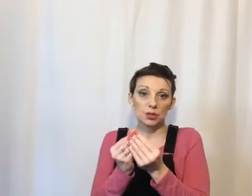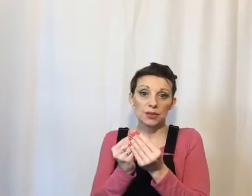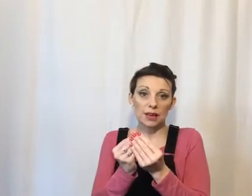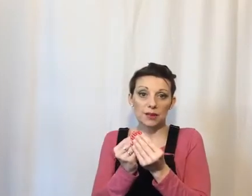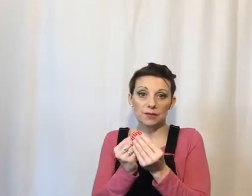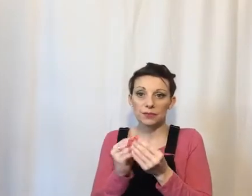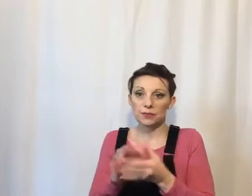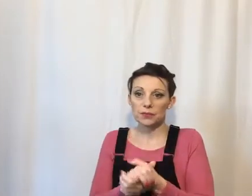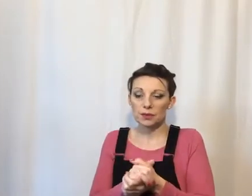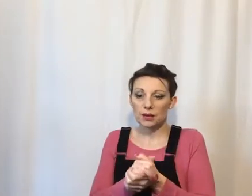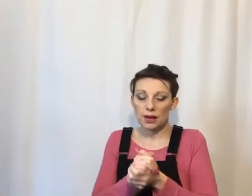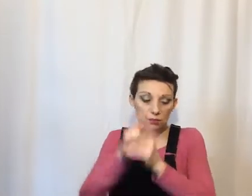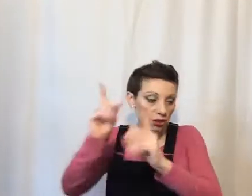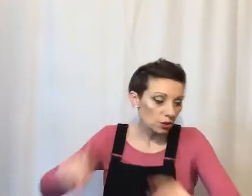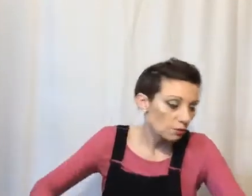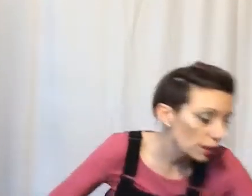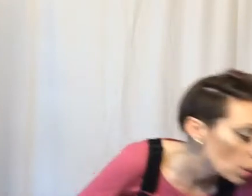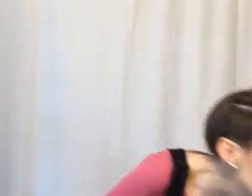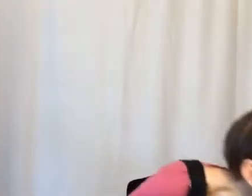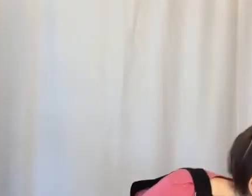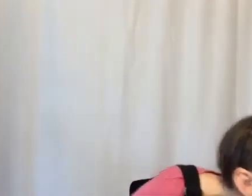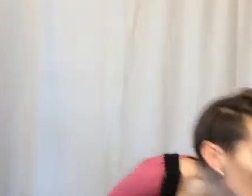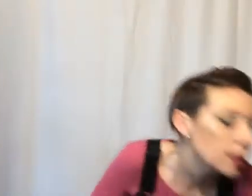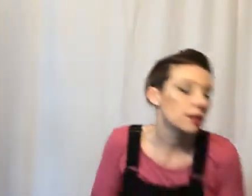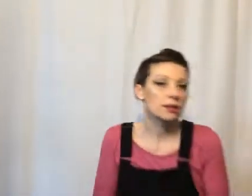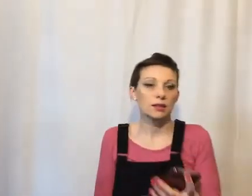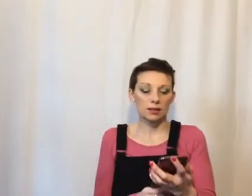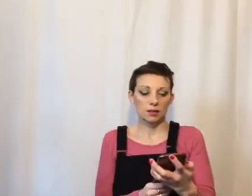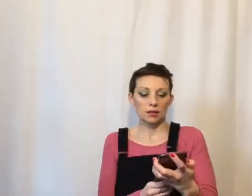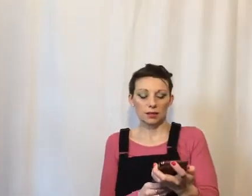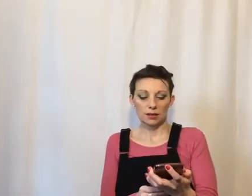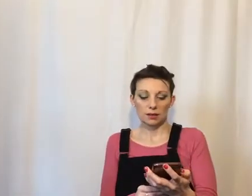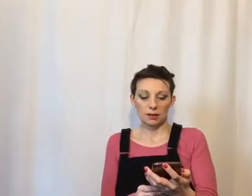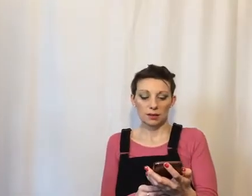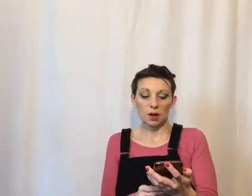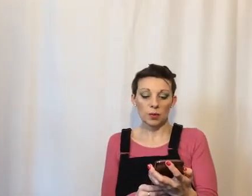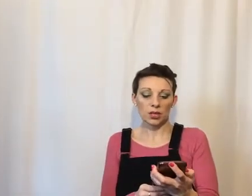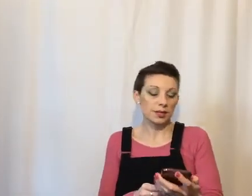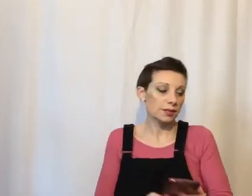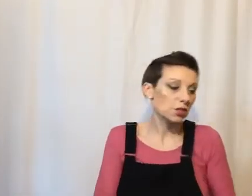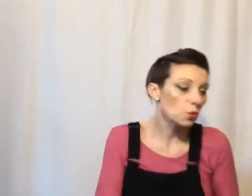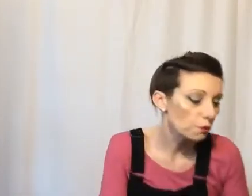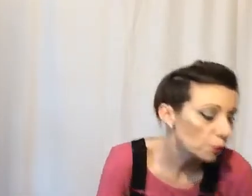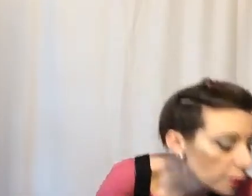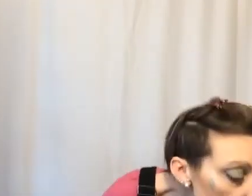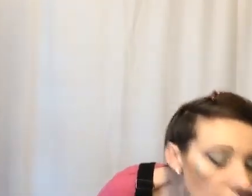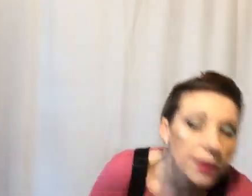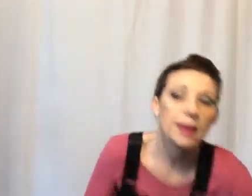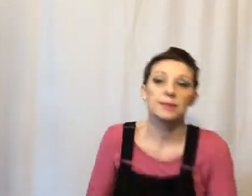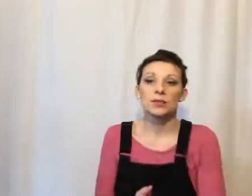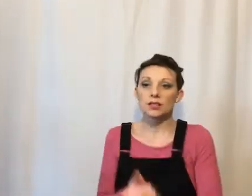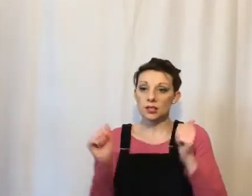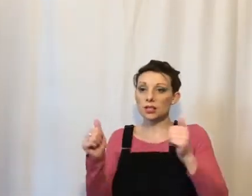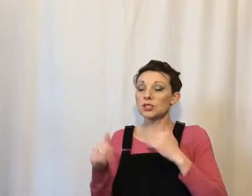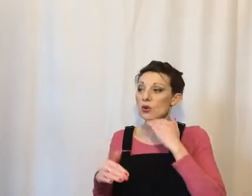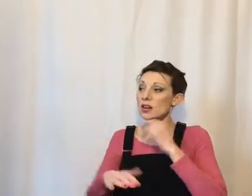together. Okay, I'm just going to do a really quick time check. 23 minutes past. Oh my goodness, I do waffle. Okay, you've still got enough